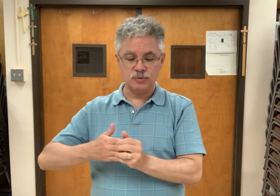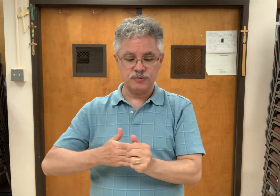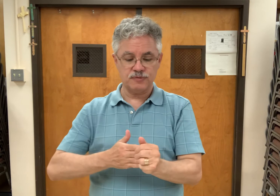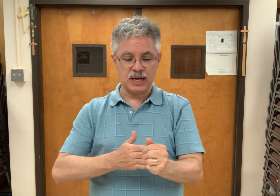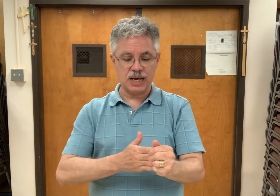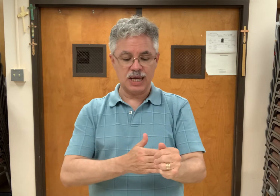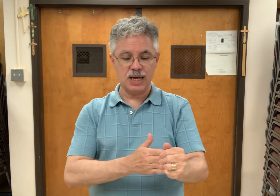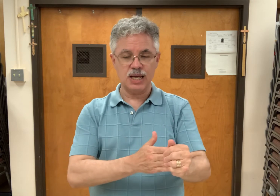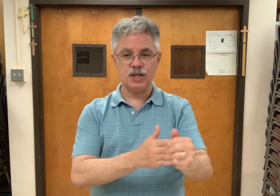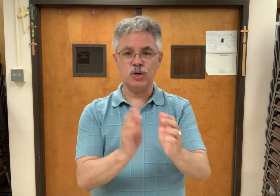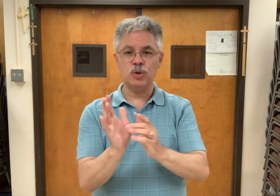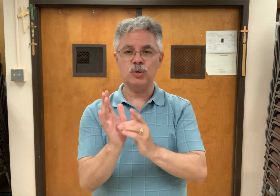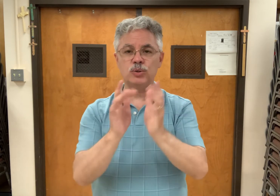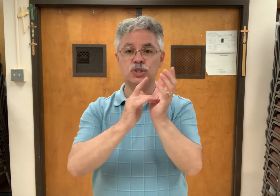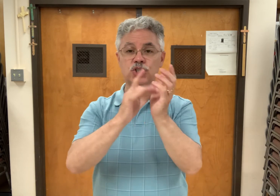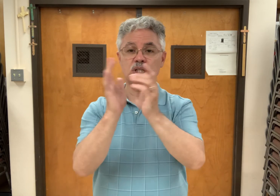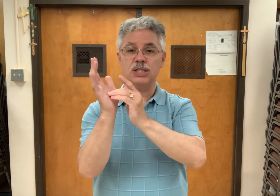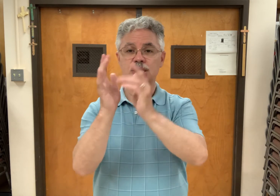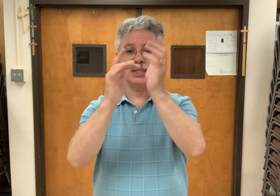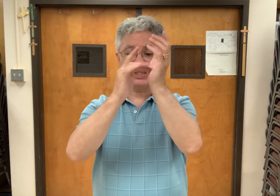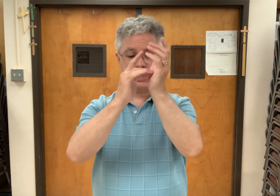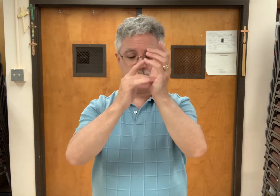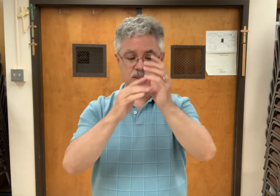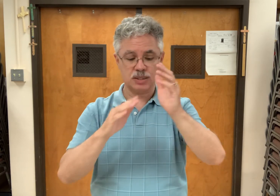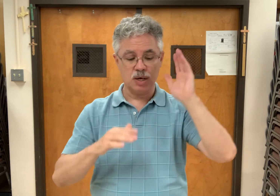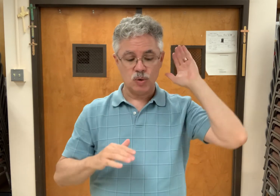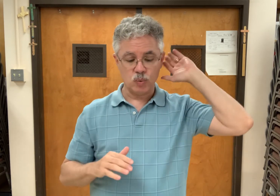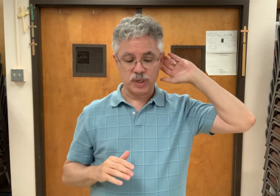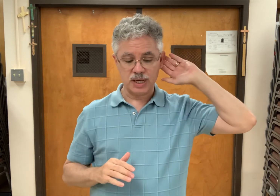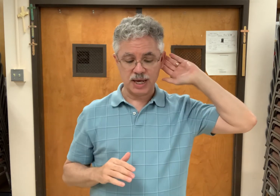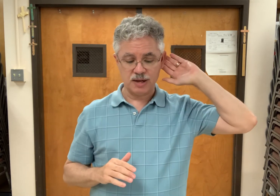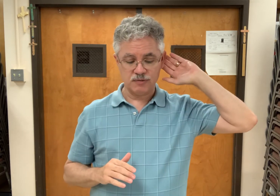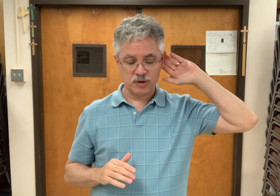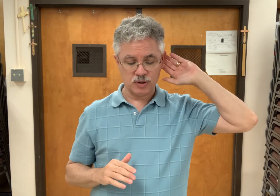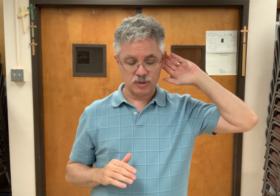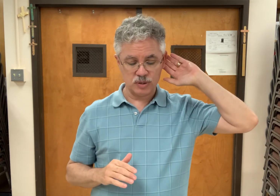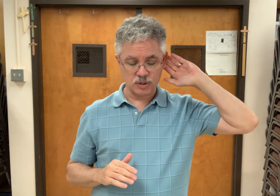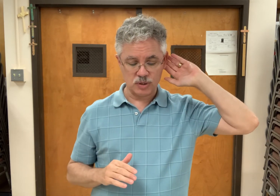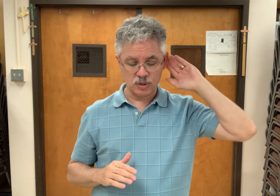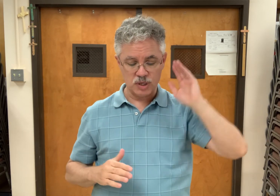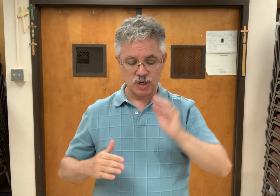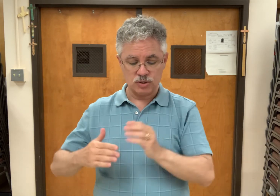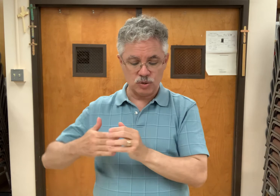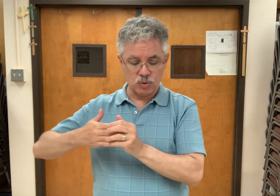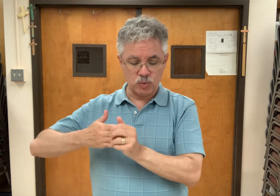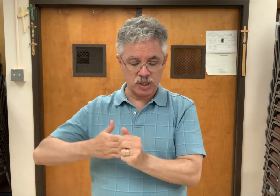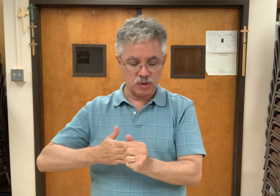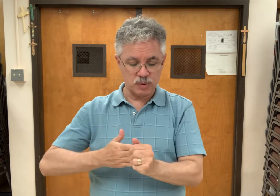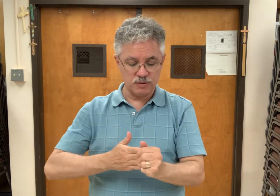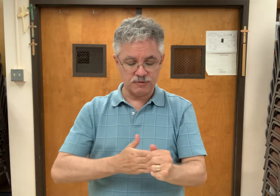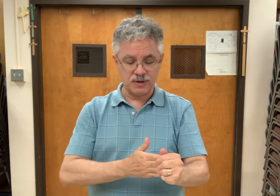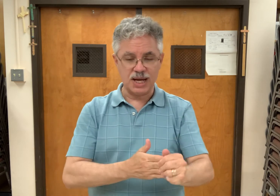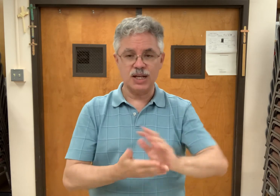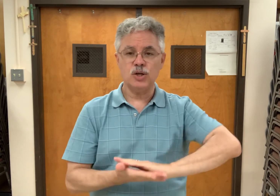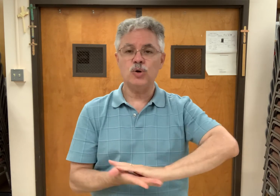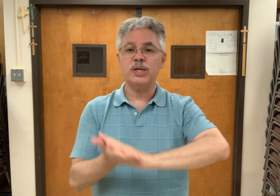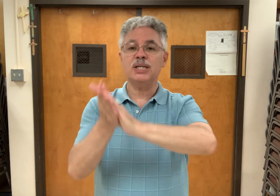follow Jesus. We have heard the call, so we will follow in